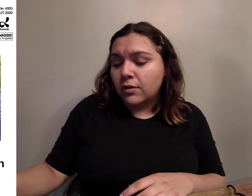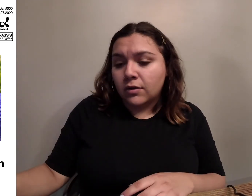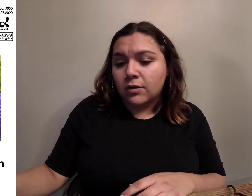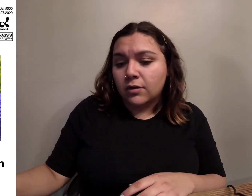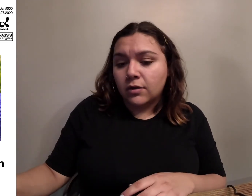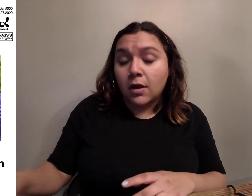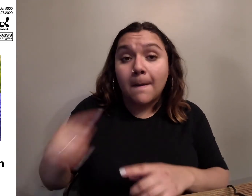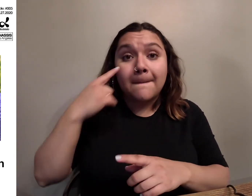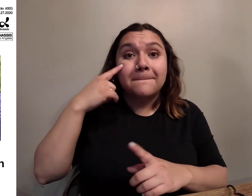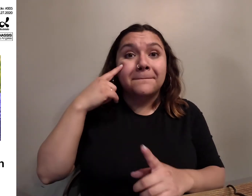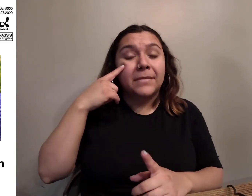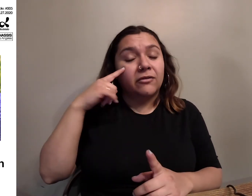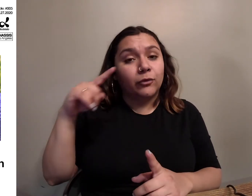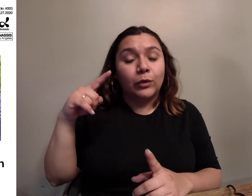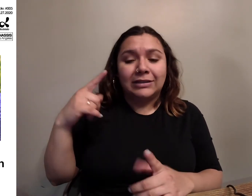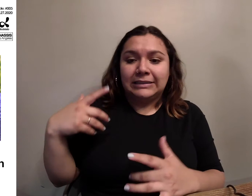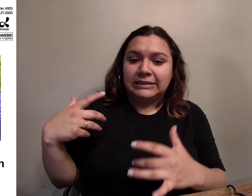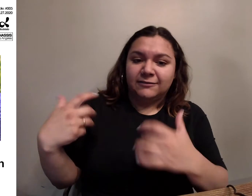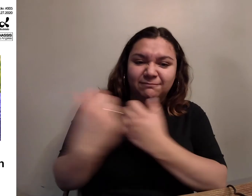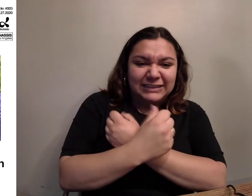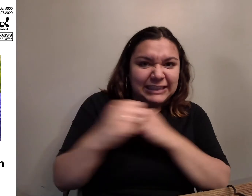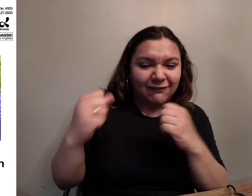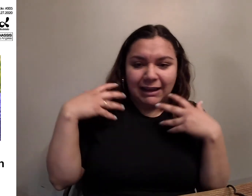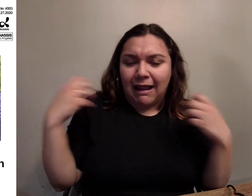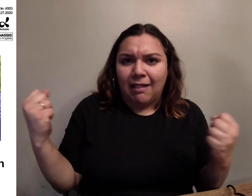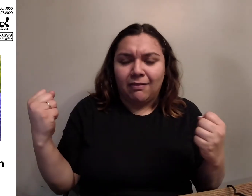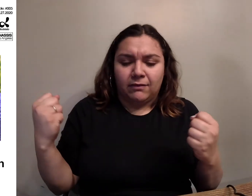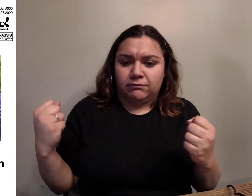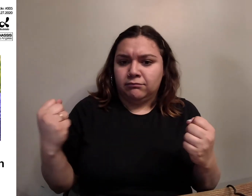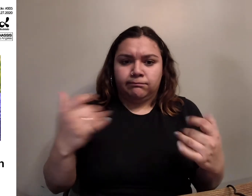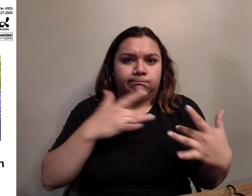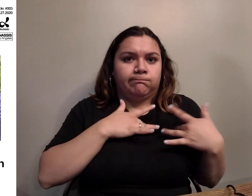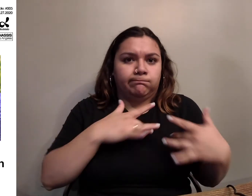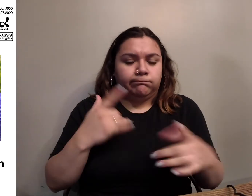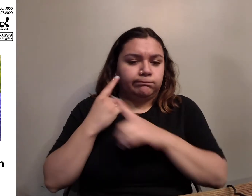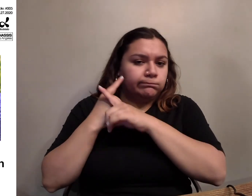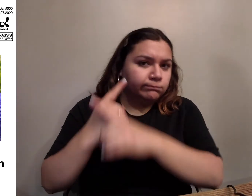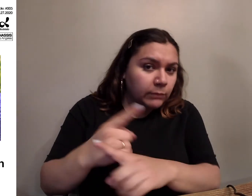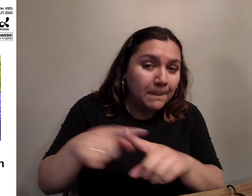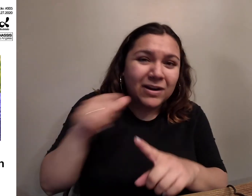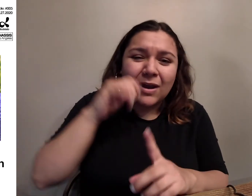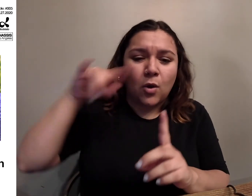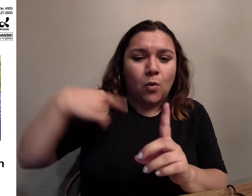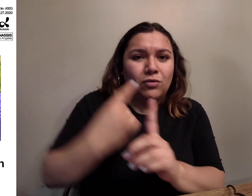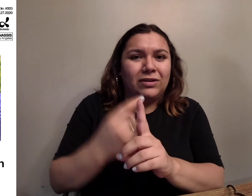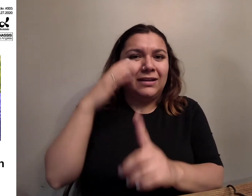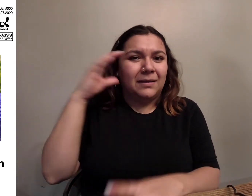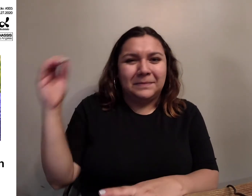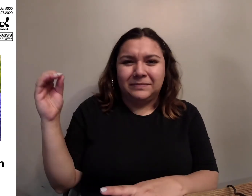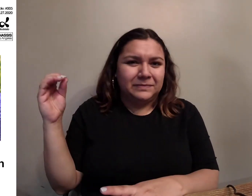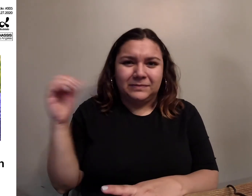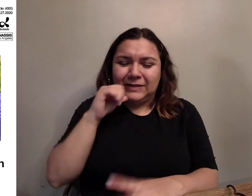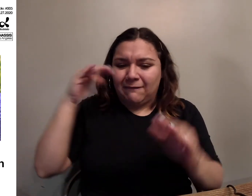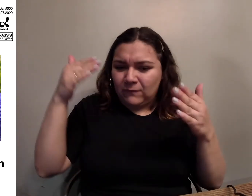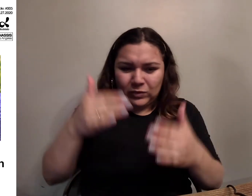safety and health, on a regular basis and not just corporations.